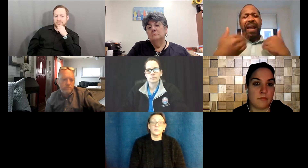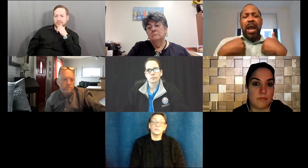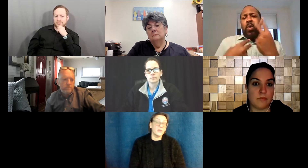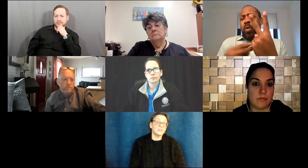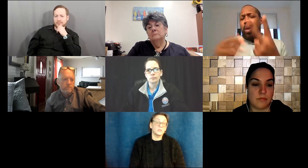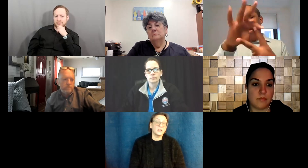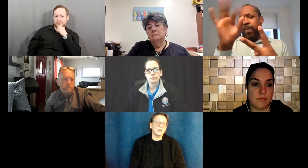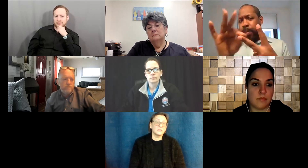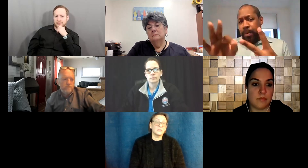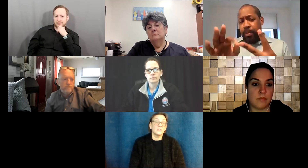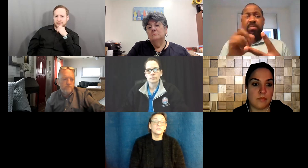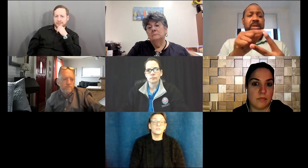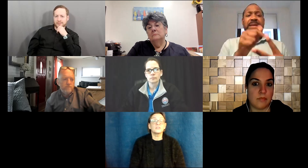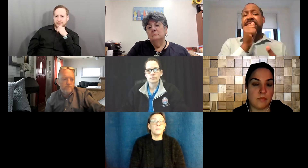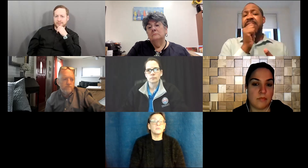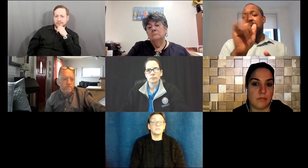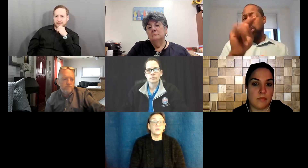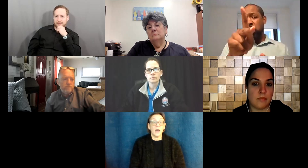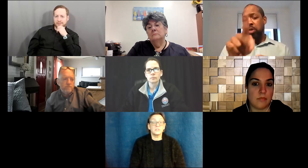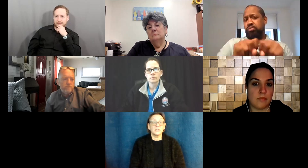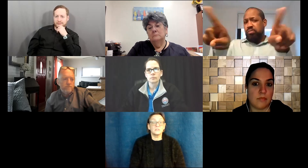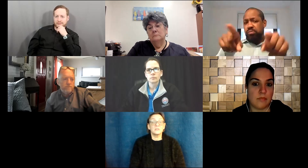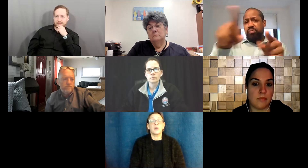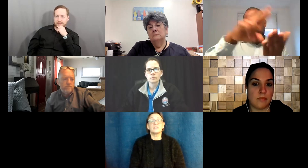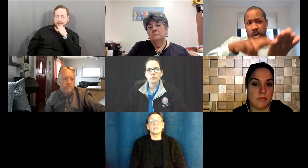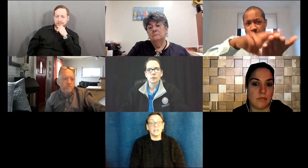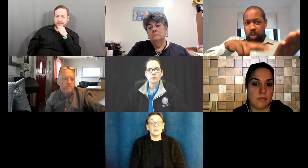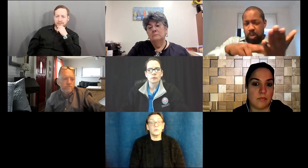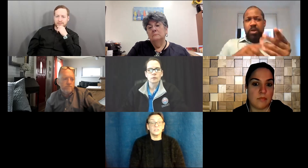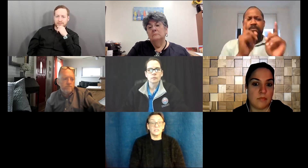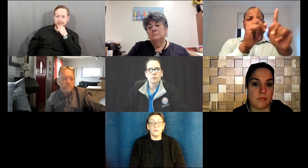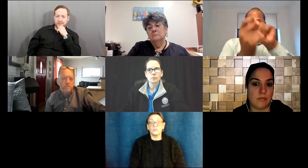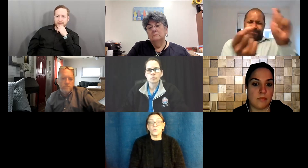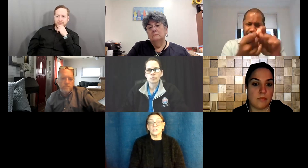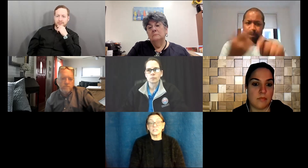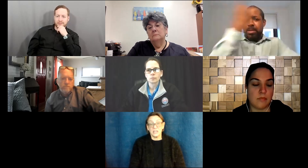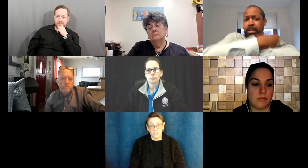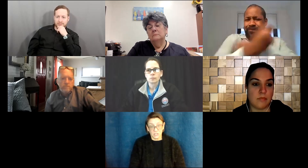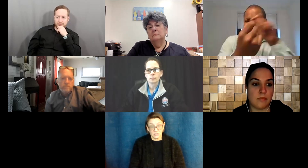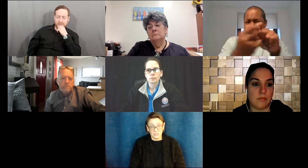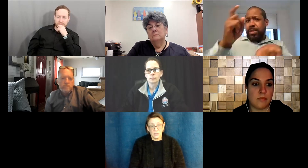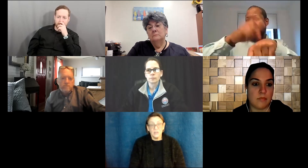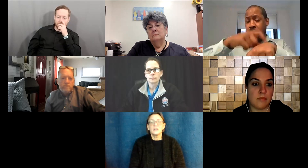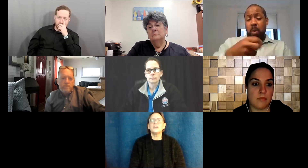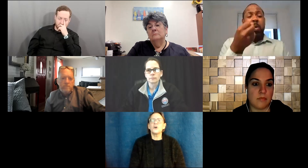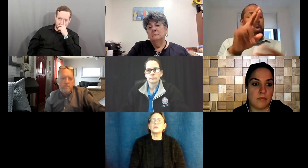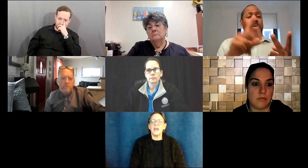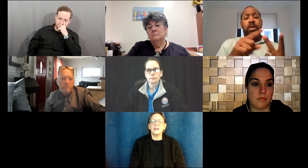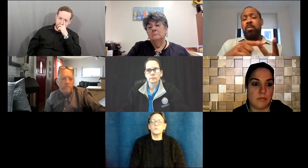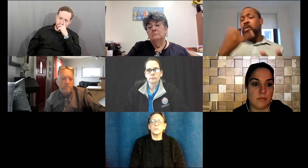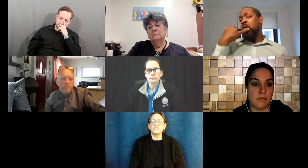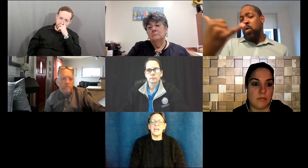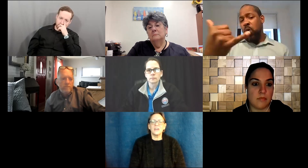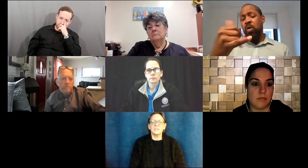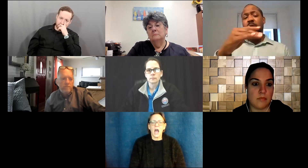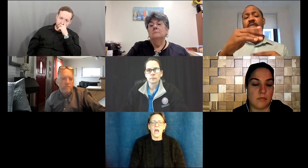an interpreter. So that's really nice. So there's a couple of different options, the private link that we could send out to the organizations and know exactly